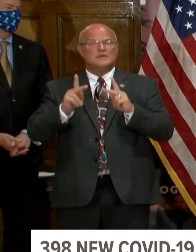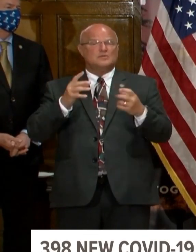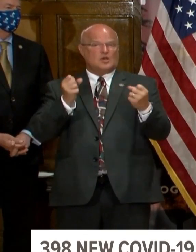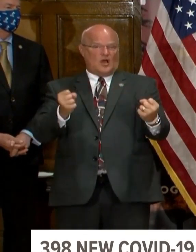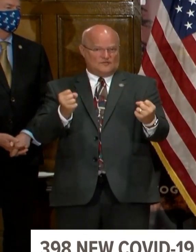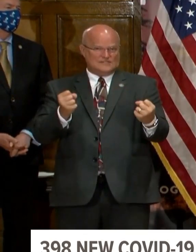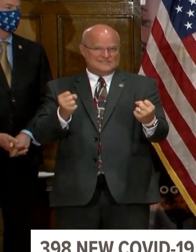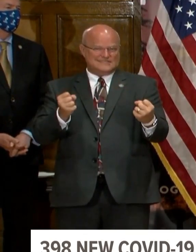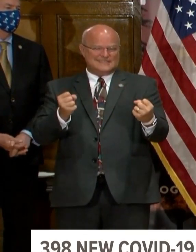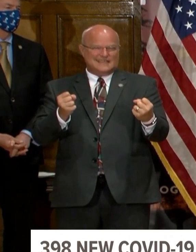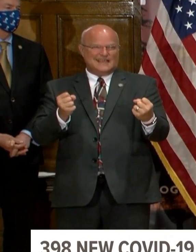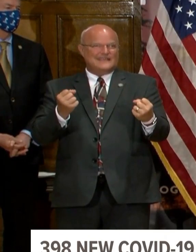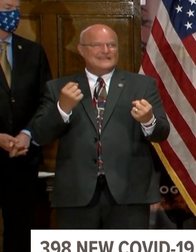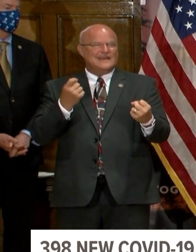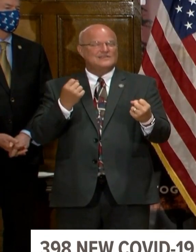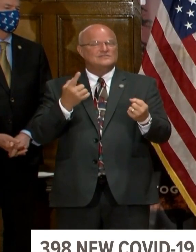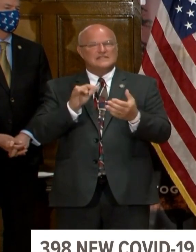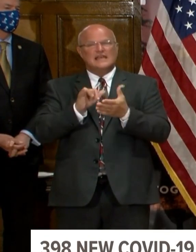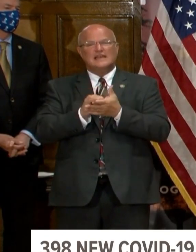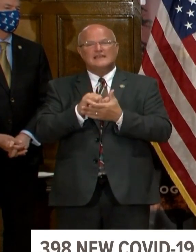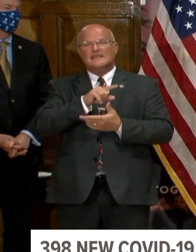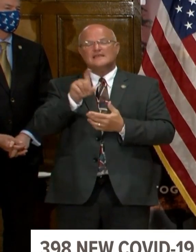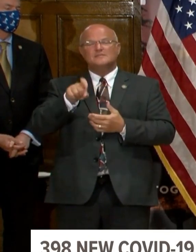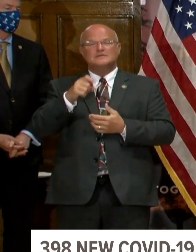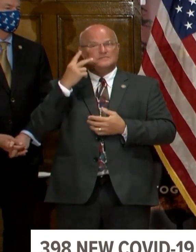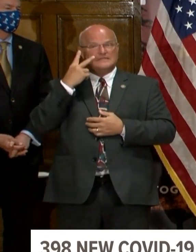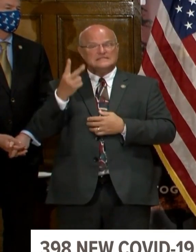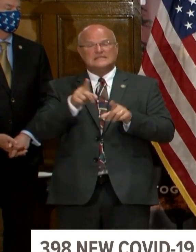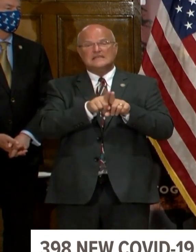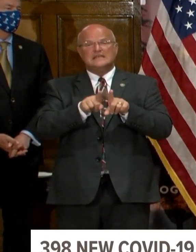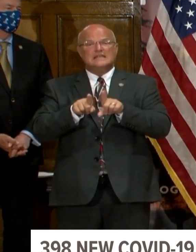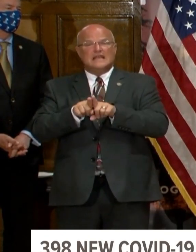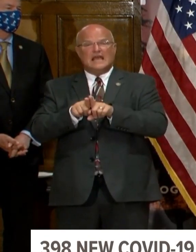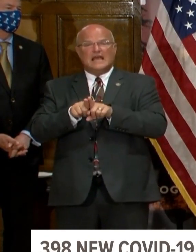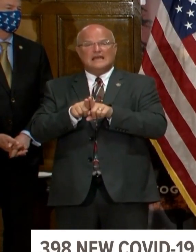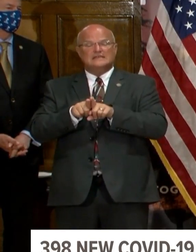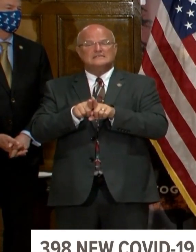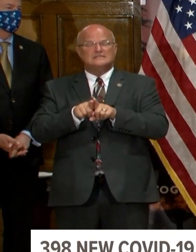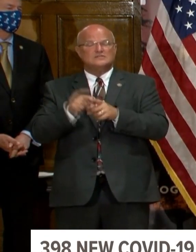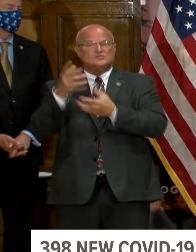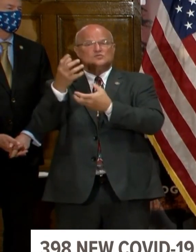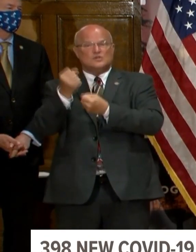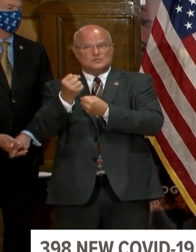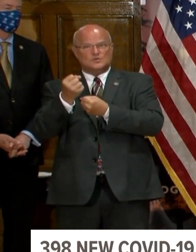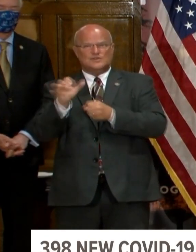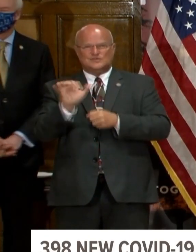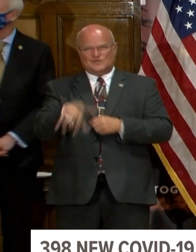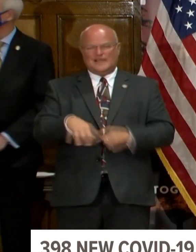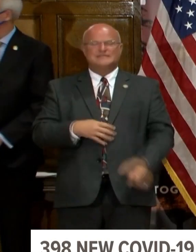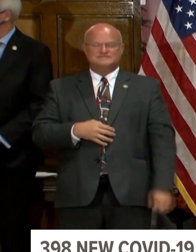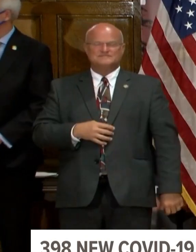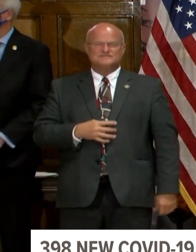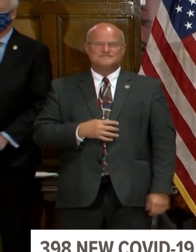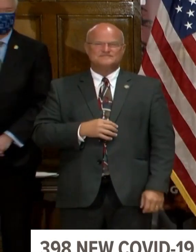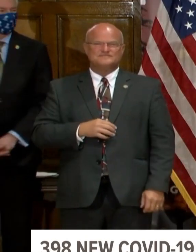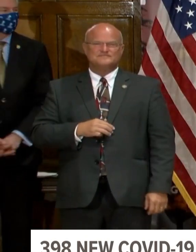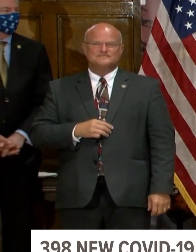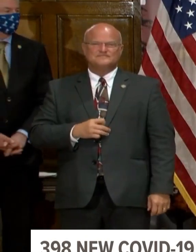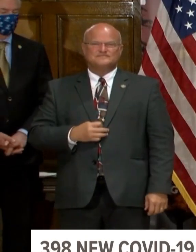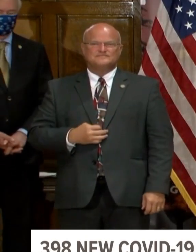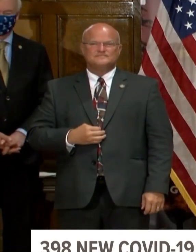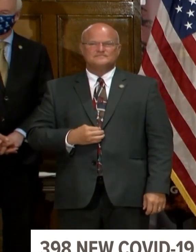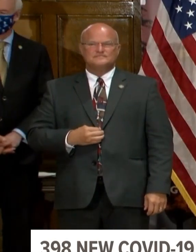confidence is there, and I think they understand that they have to be seen as trustworthy in order to do that.